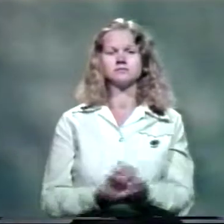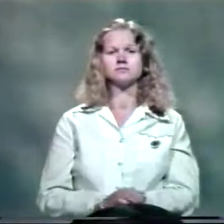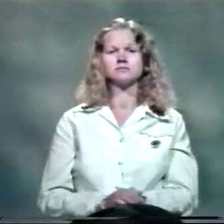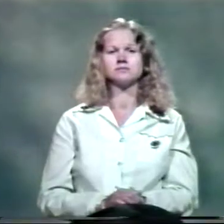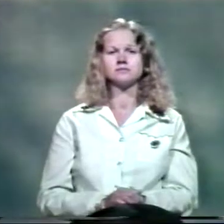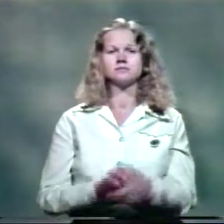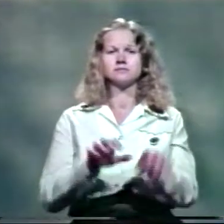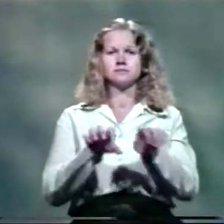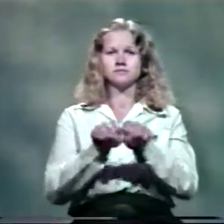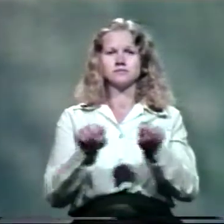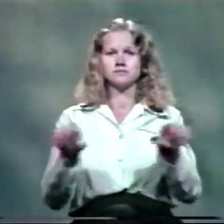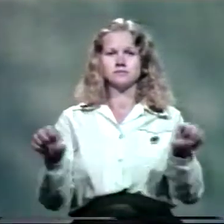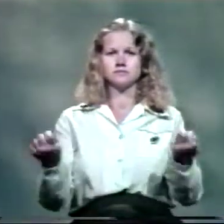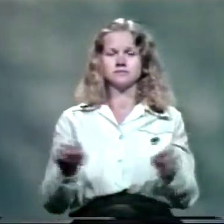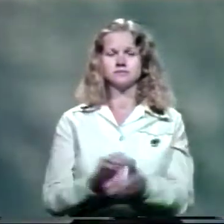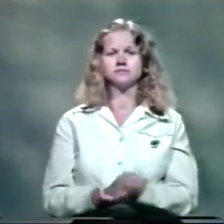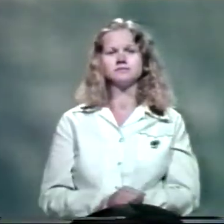Hot dog.